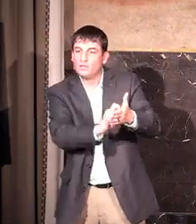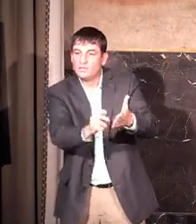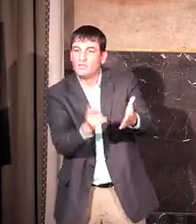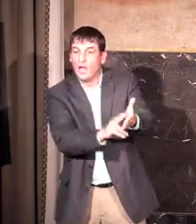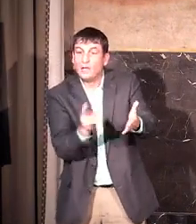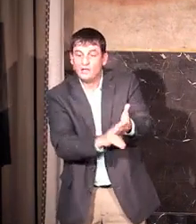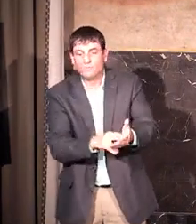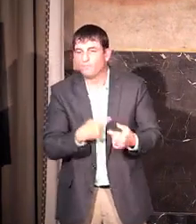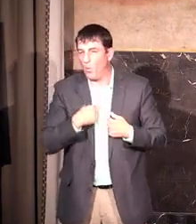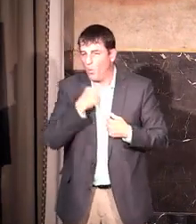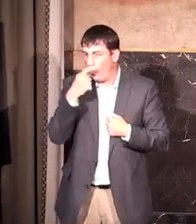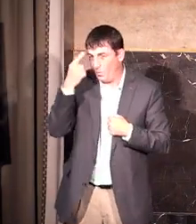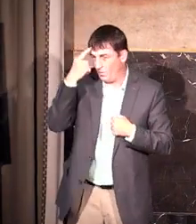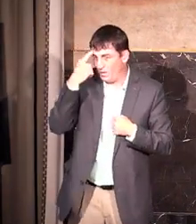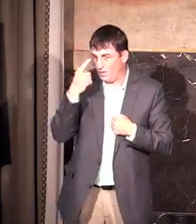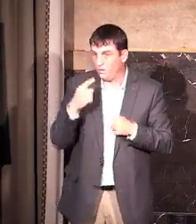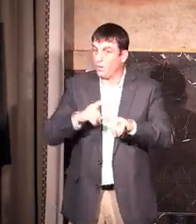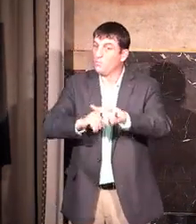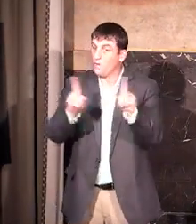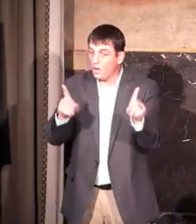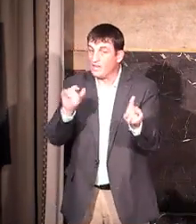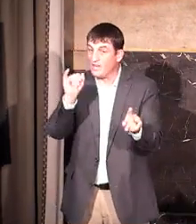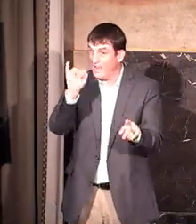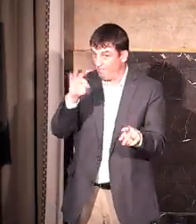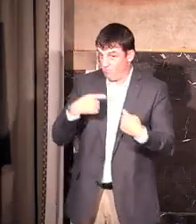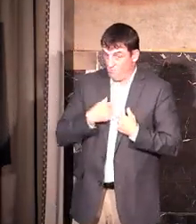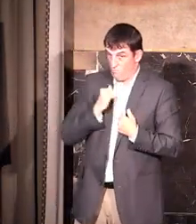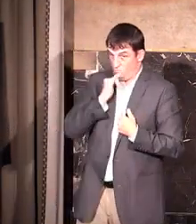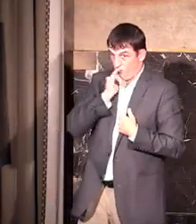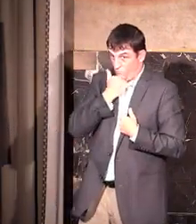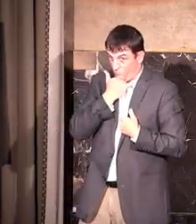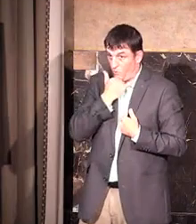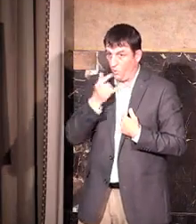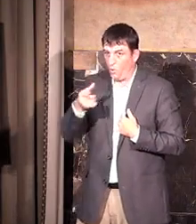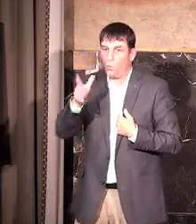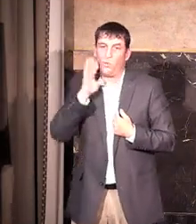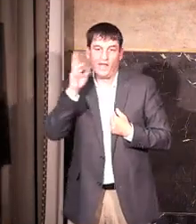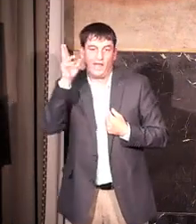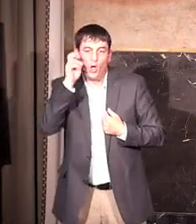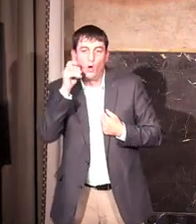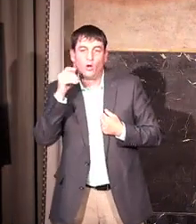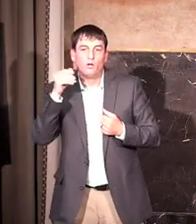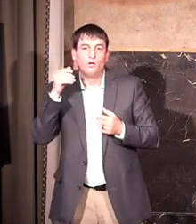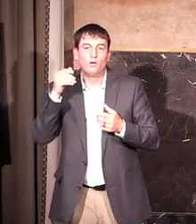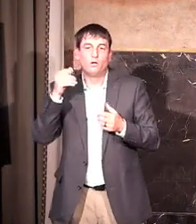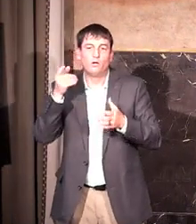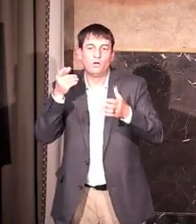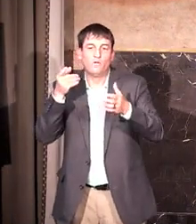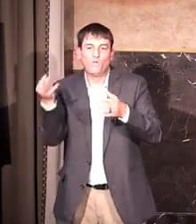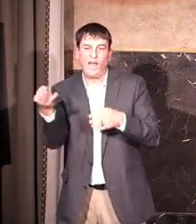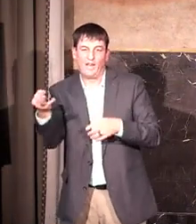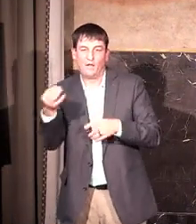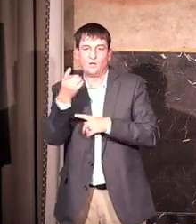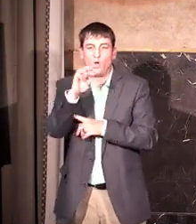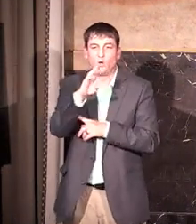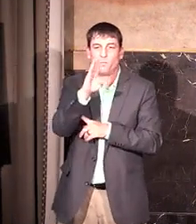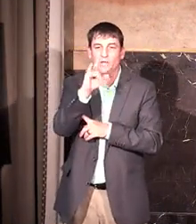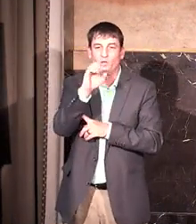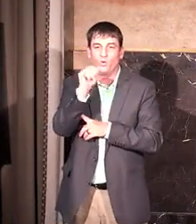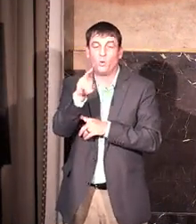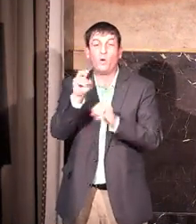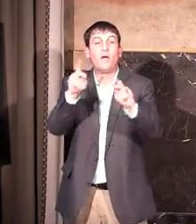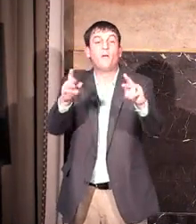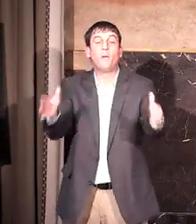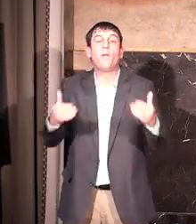whatever it might be. But if I'm wrong, you'll hear it from Dr. BU on Friday. Look, thank you all